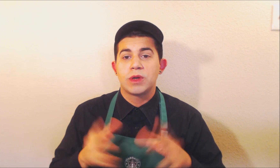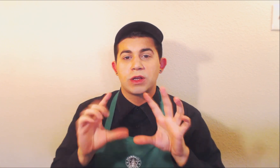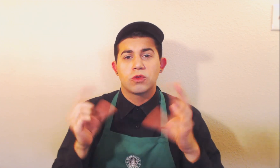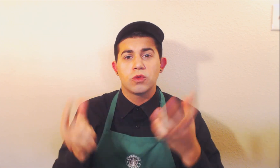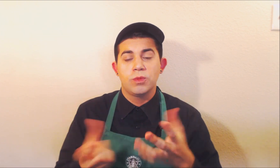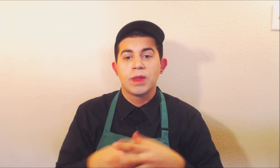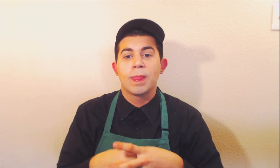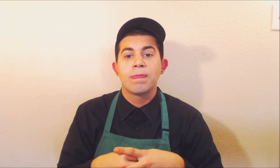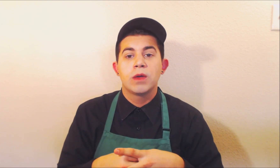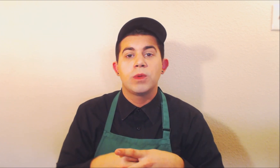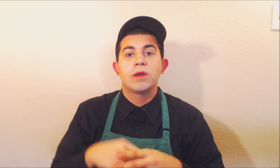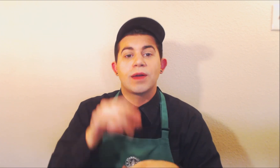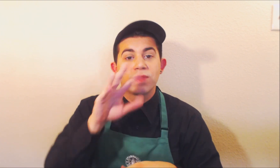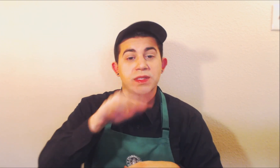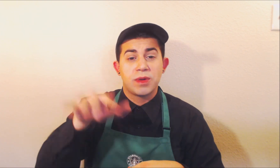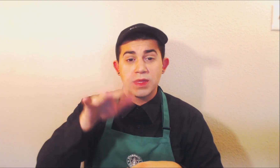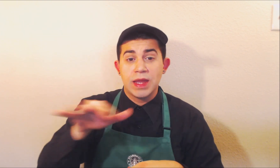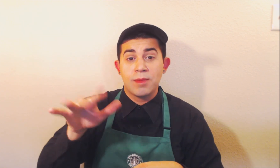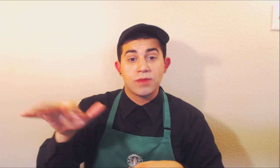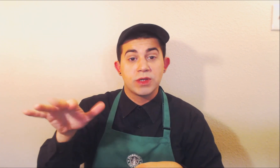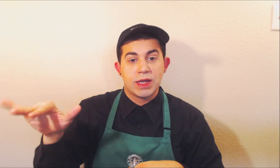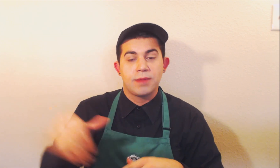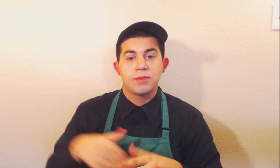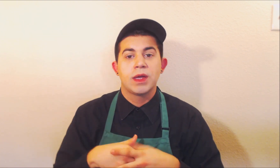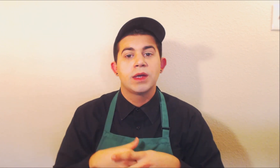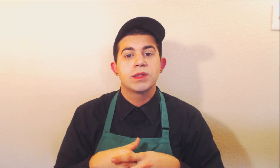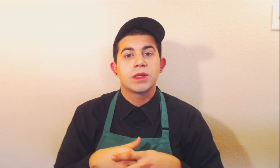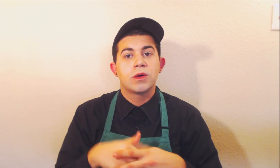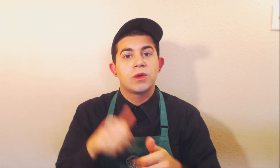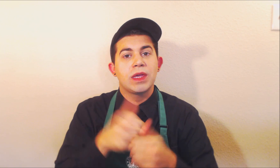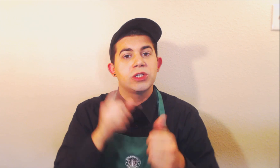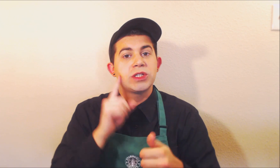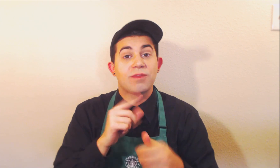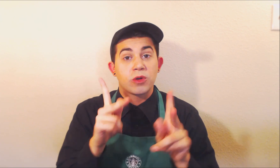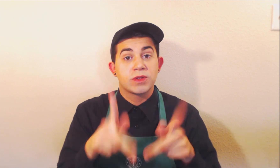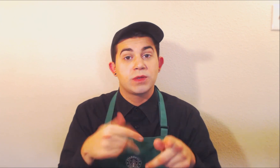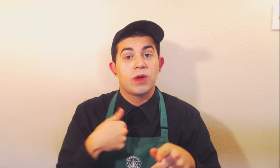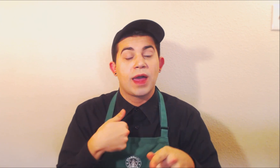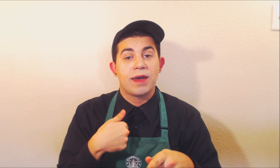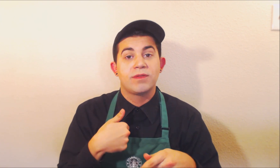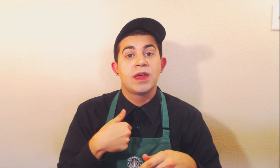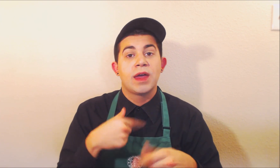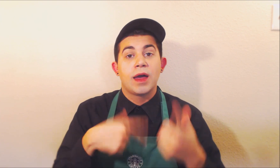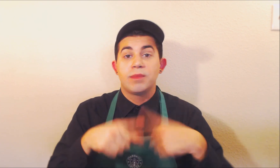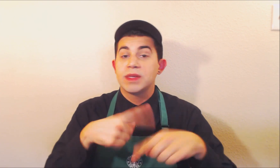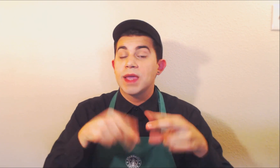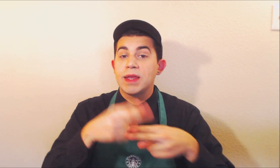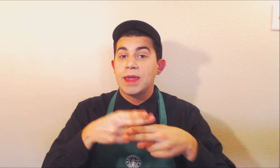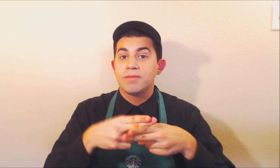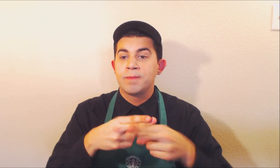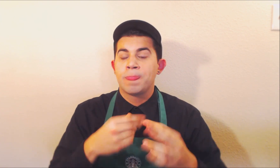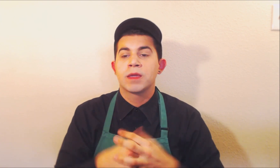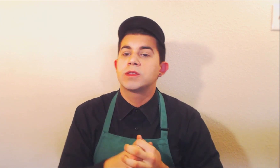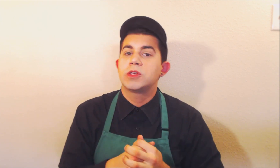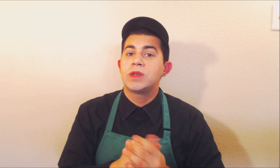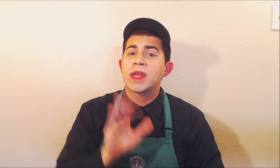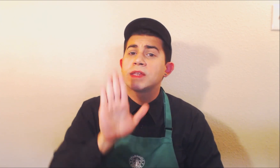someone in a group, we don't have to spell the name every time. So each deaf person will have a sign name. So you can